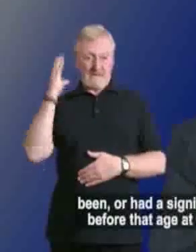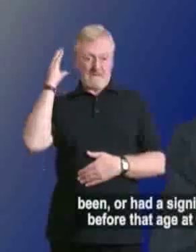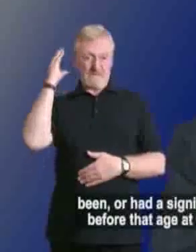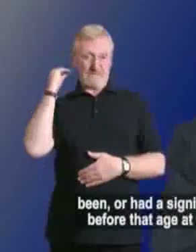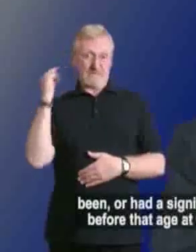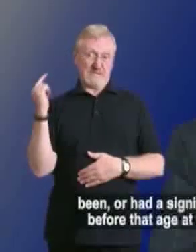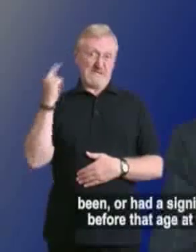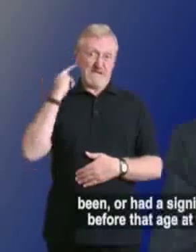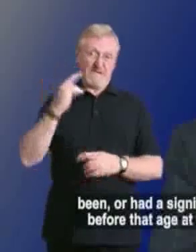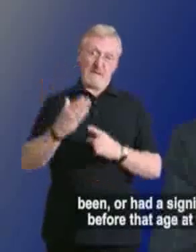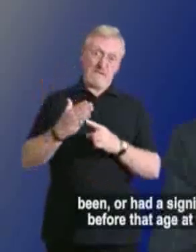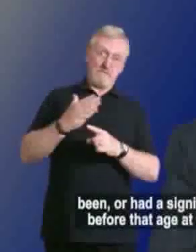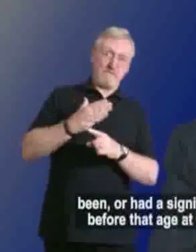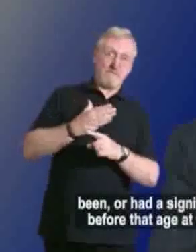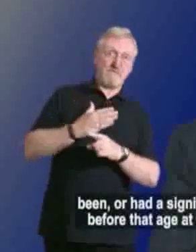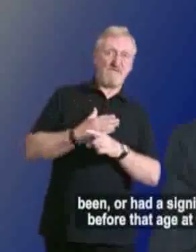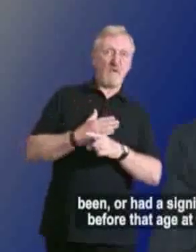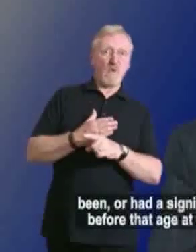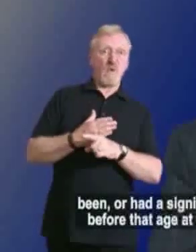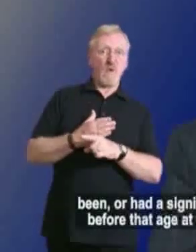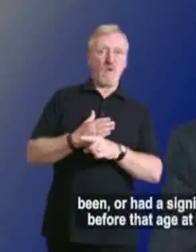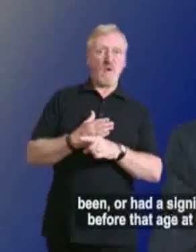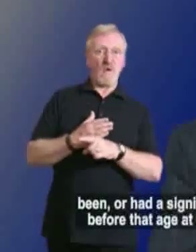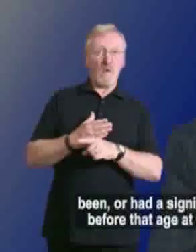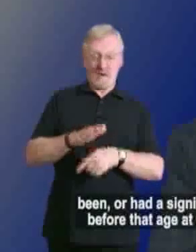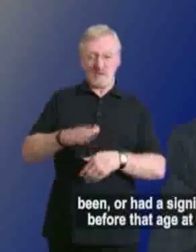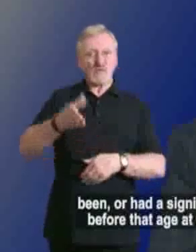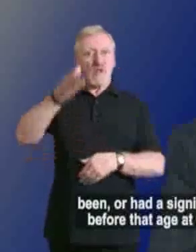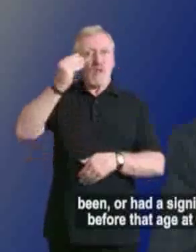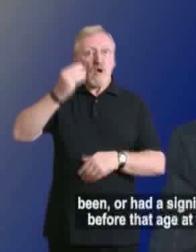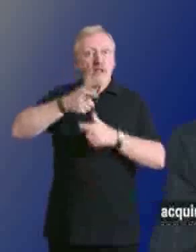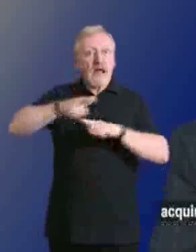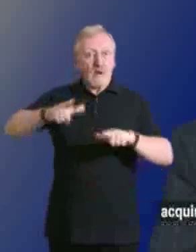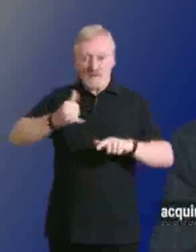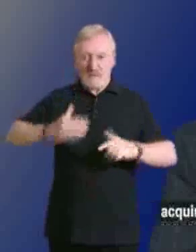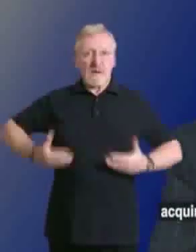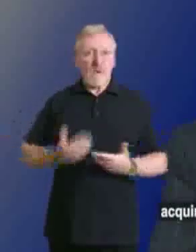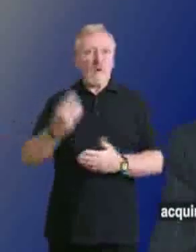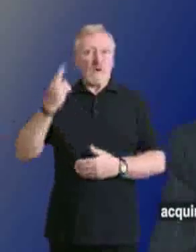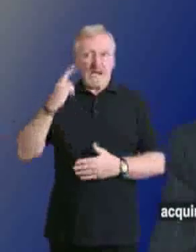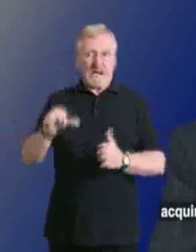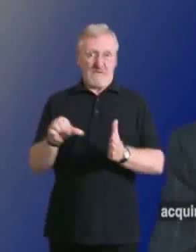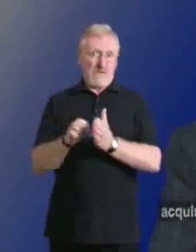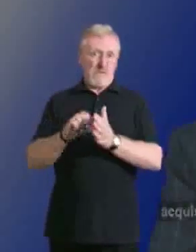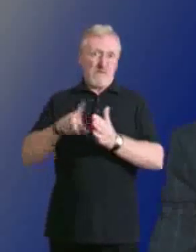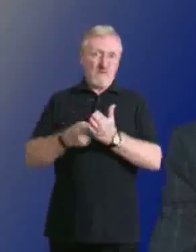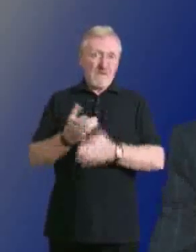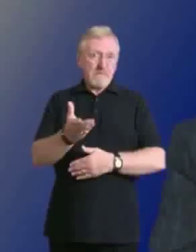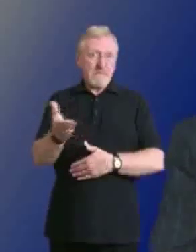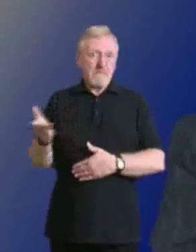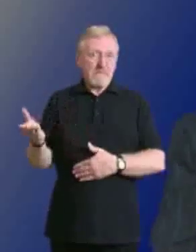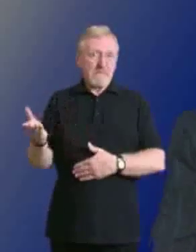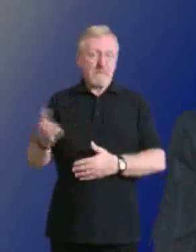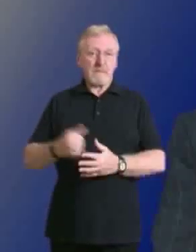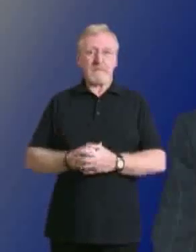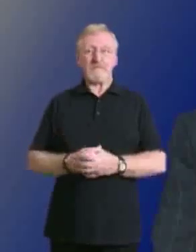significant hearing impairment before that age at which children normally acquire language.